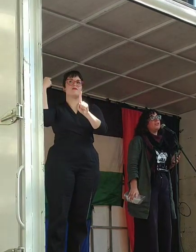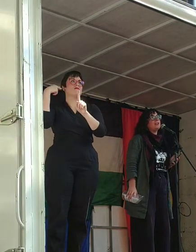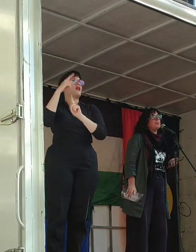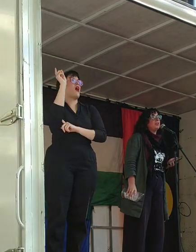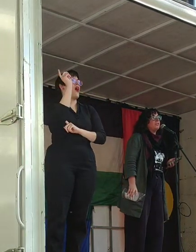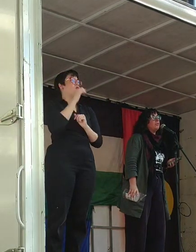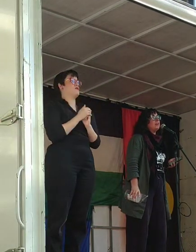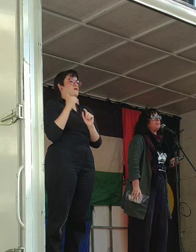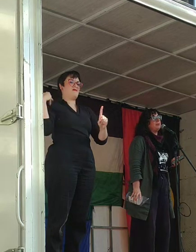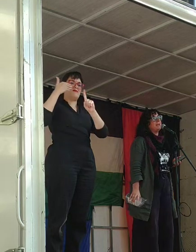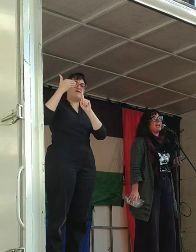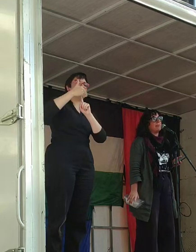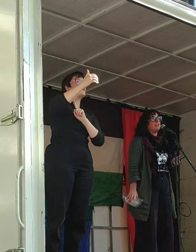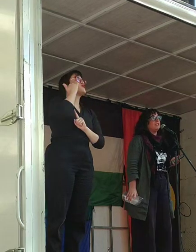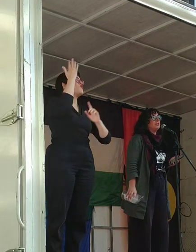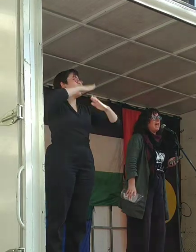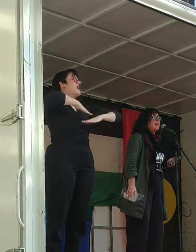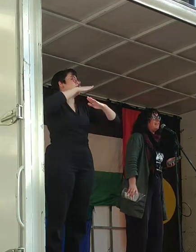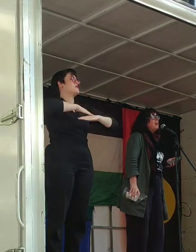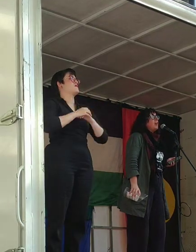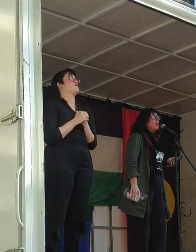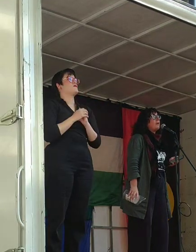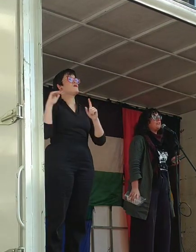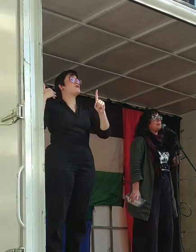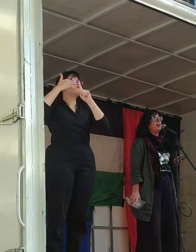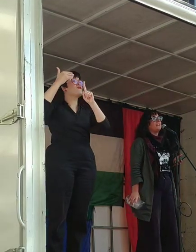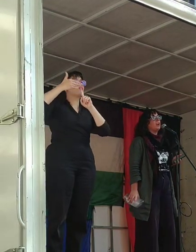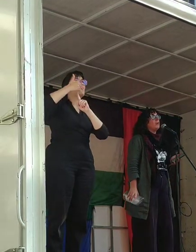and present. This always was and always will be Aboriginal